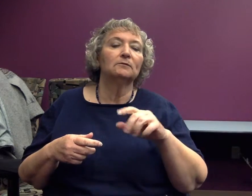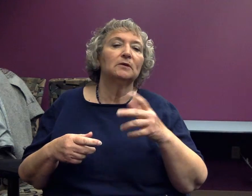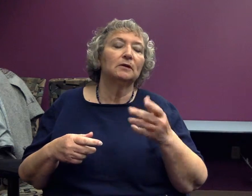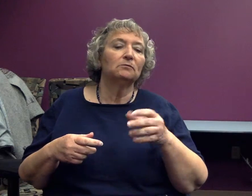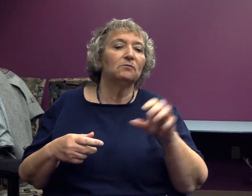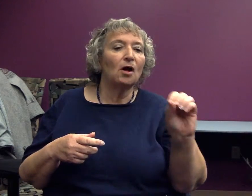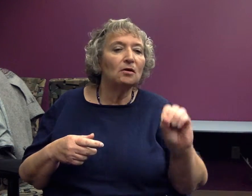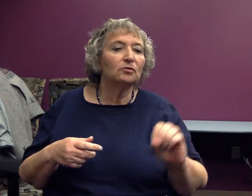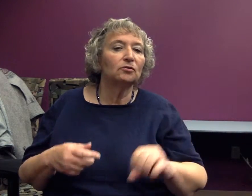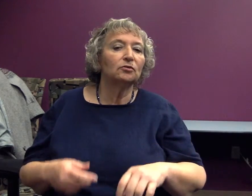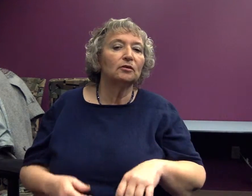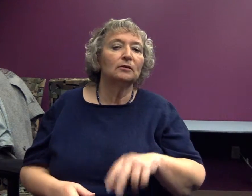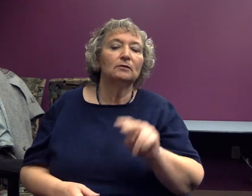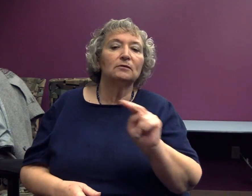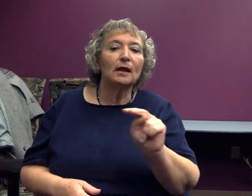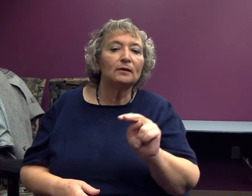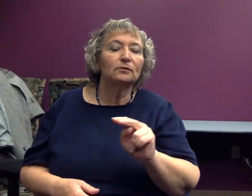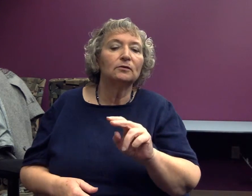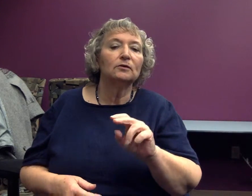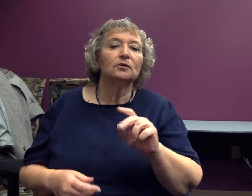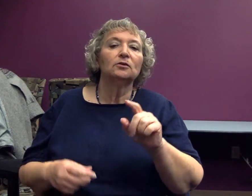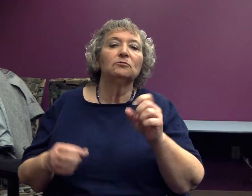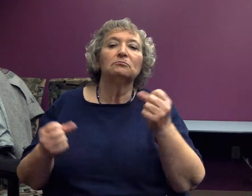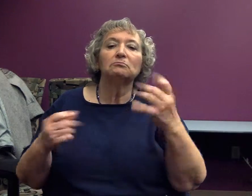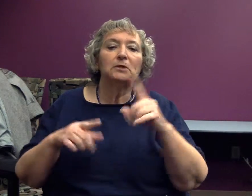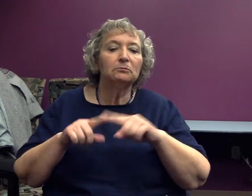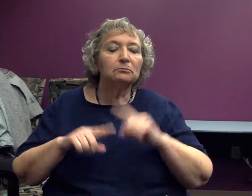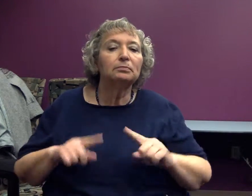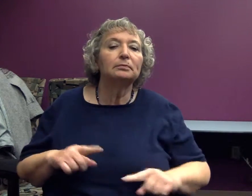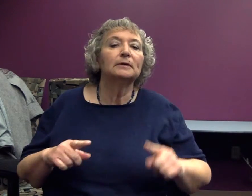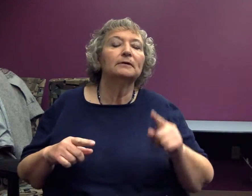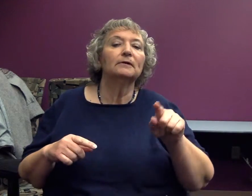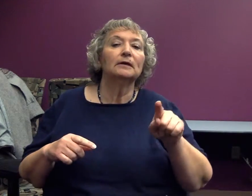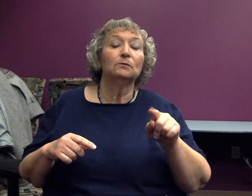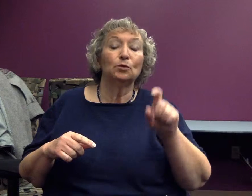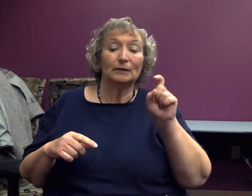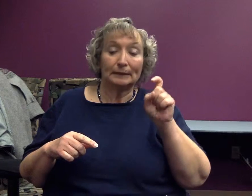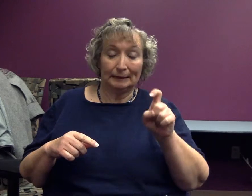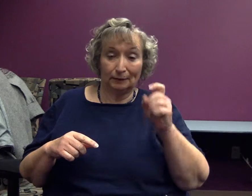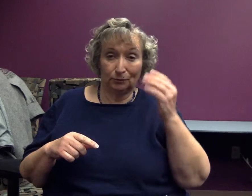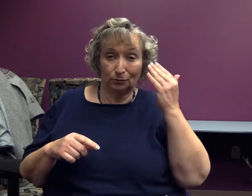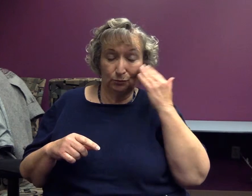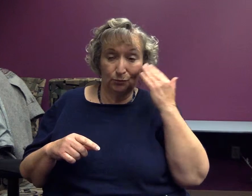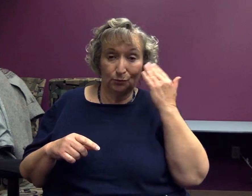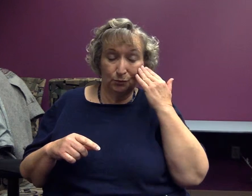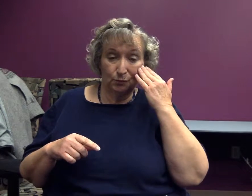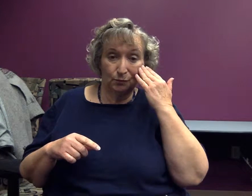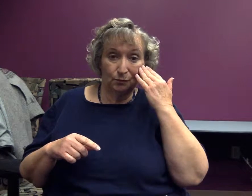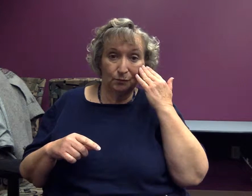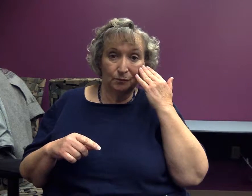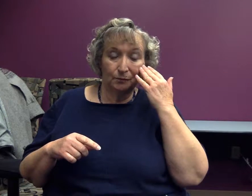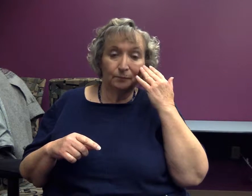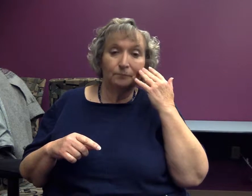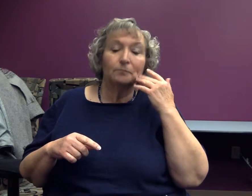There are many gases you can put. What you have to know is about the particles in the air or the molecules